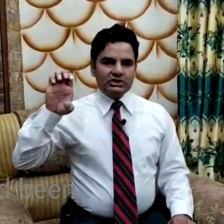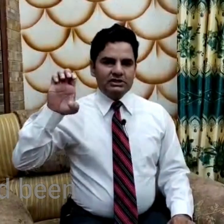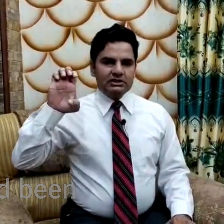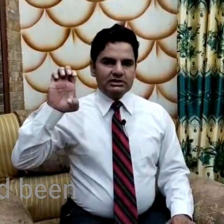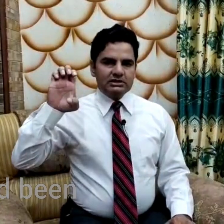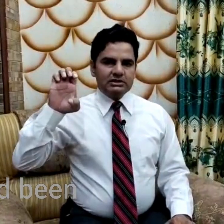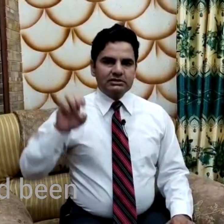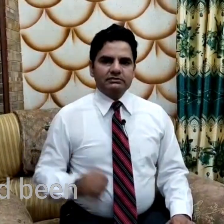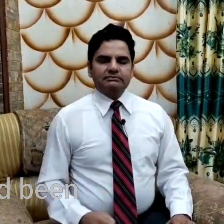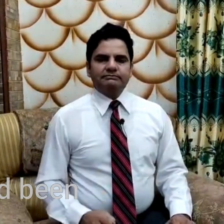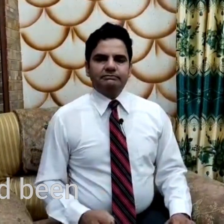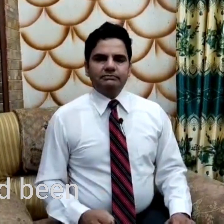she